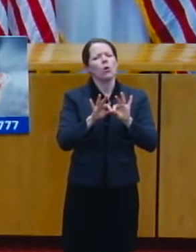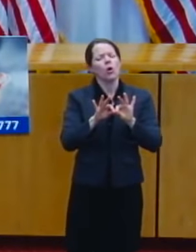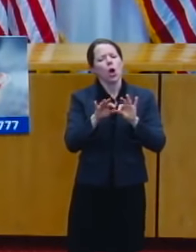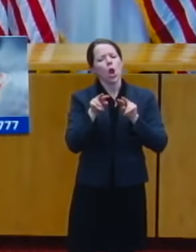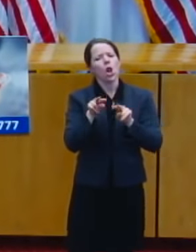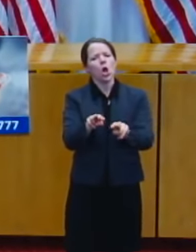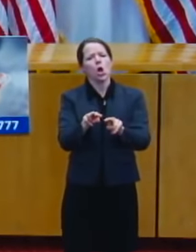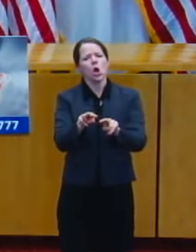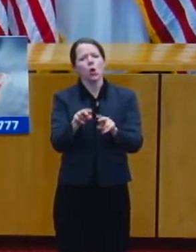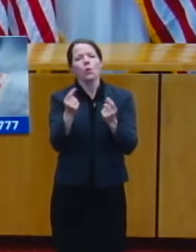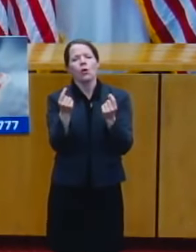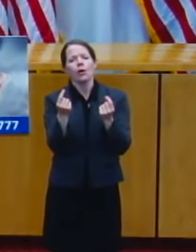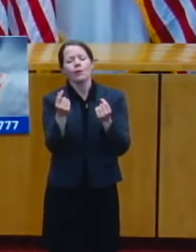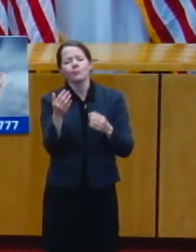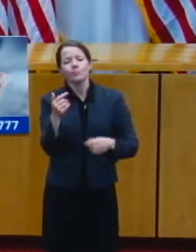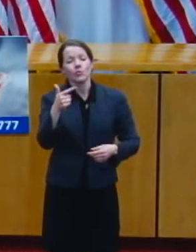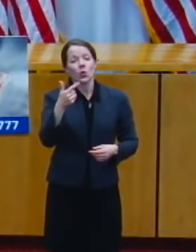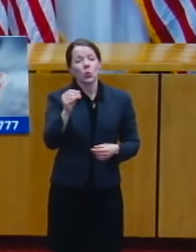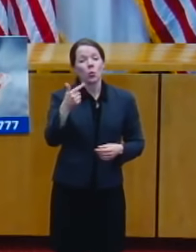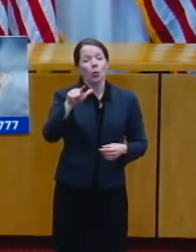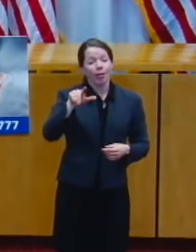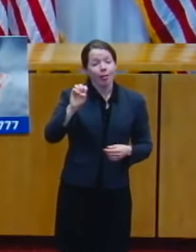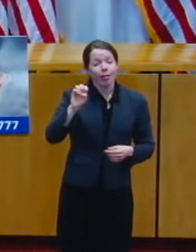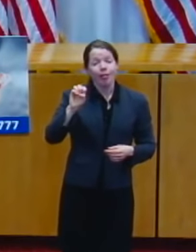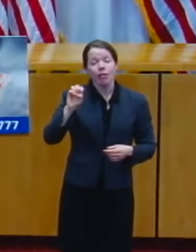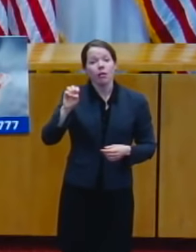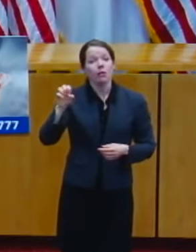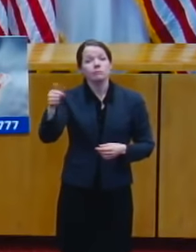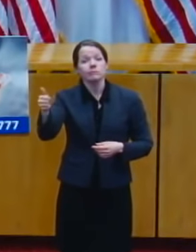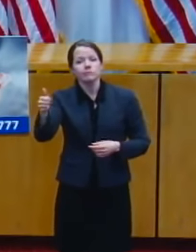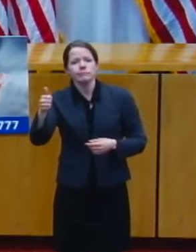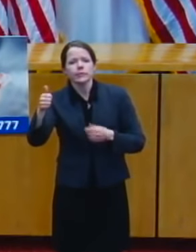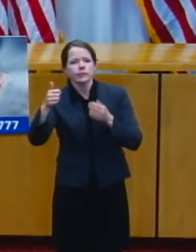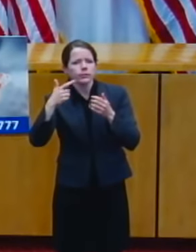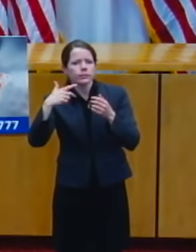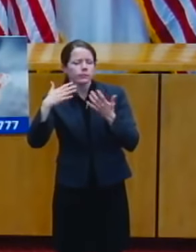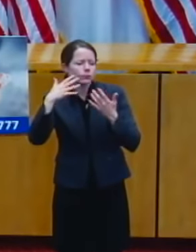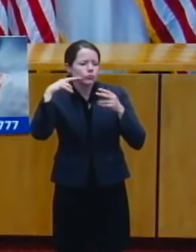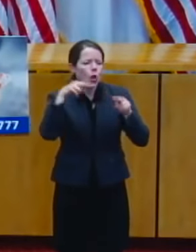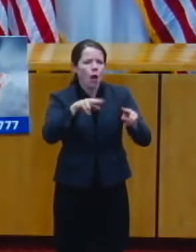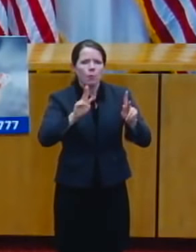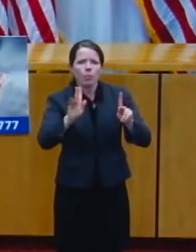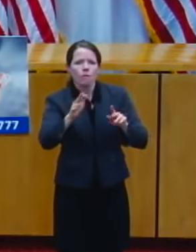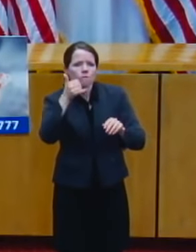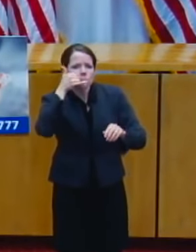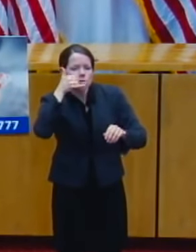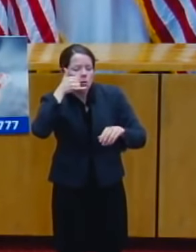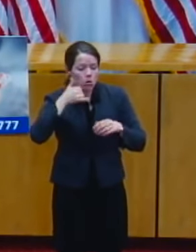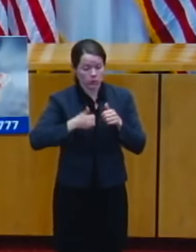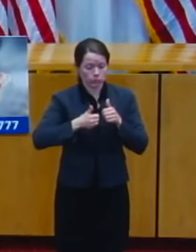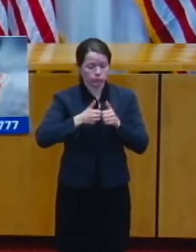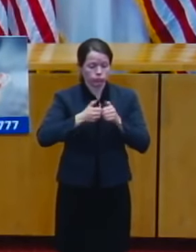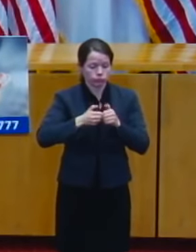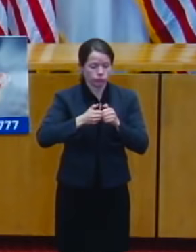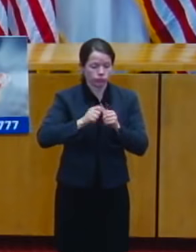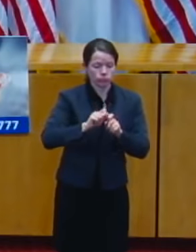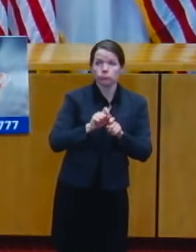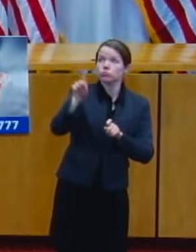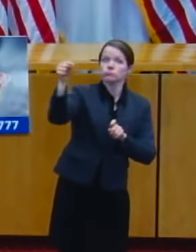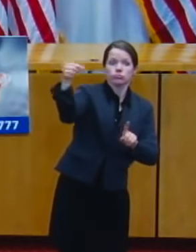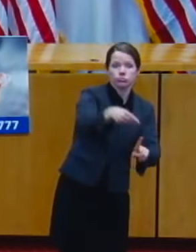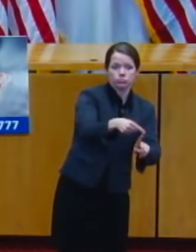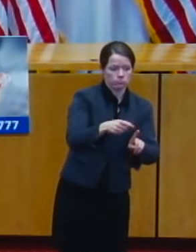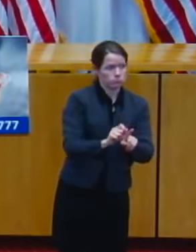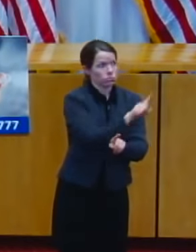those Google reports that get issued that track people's phones, we've had a